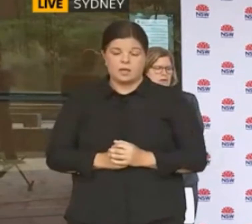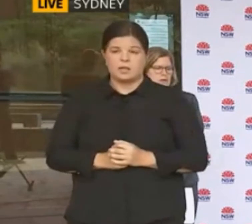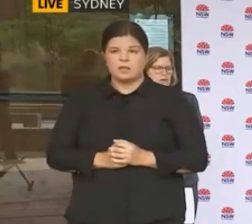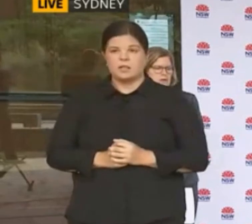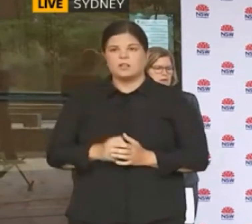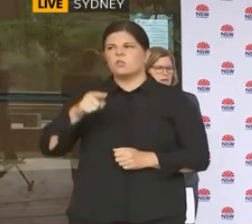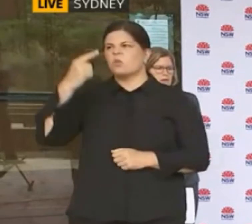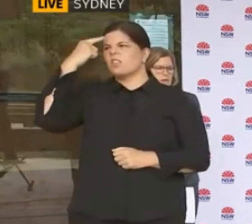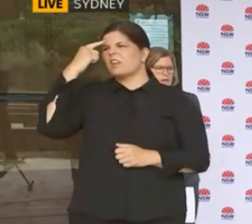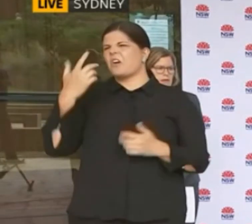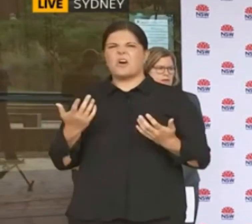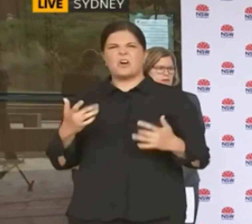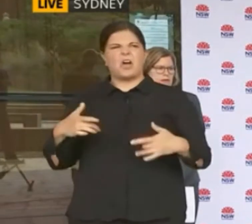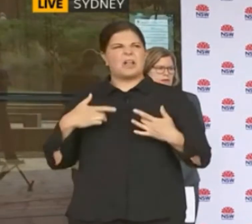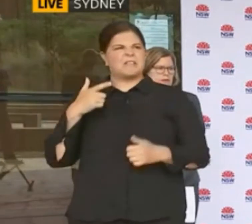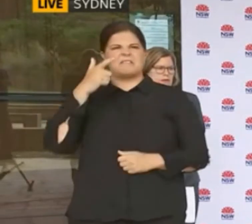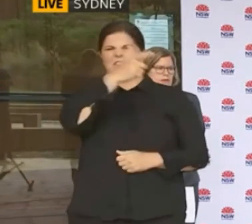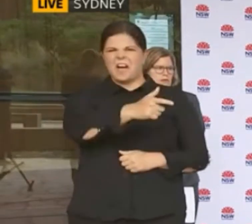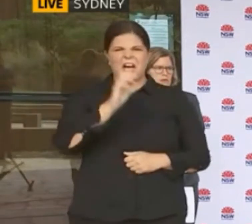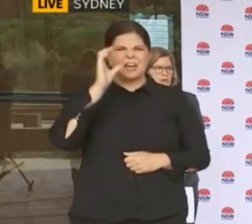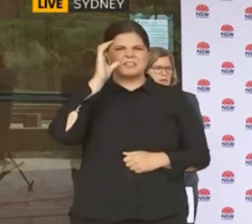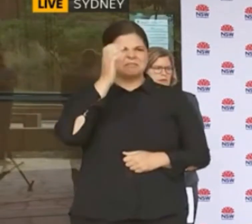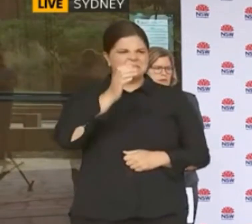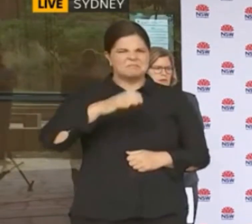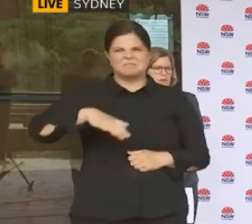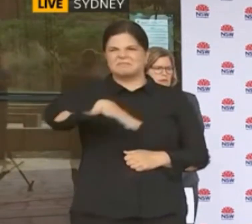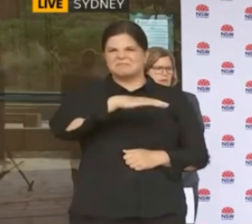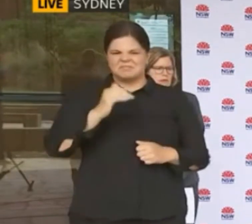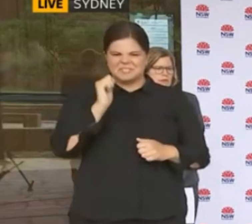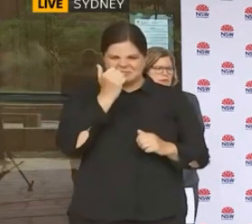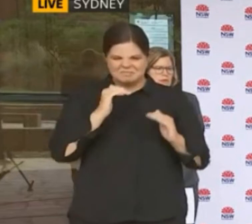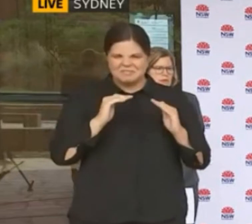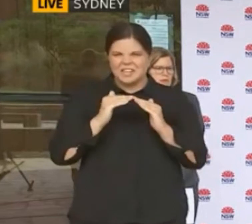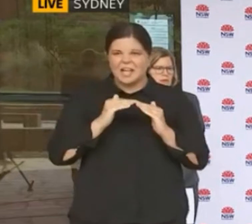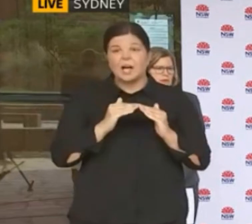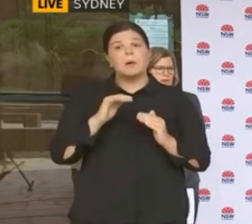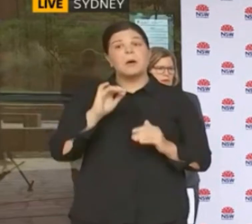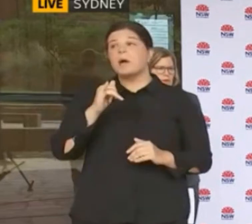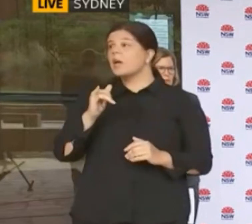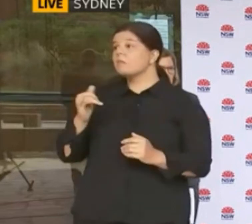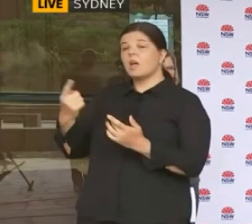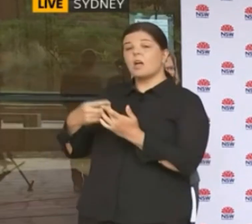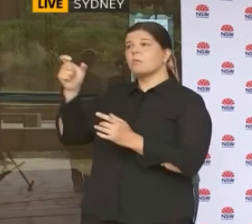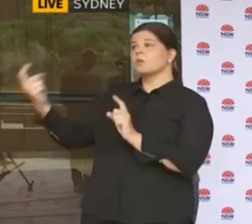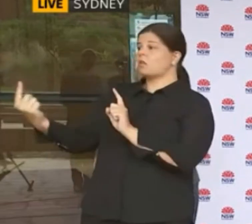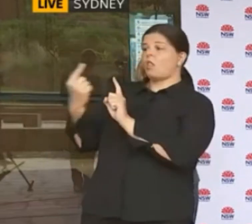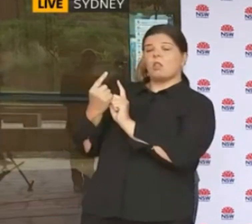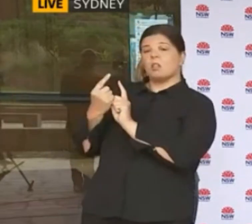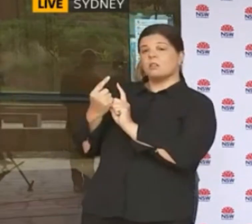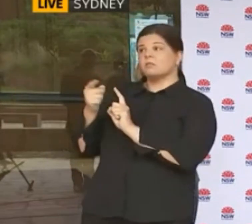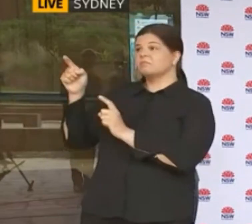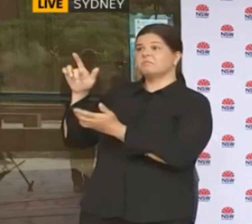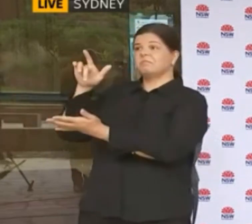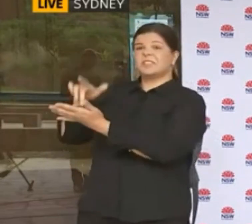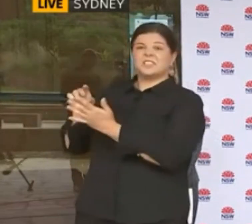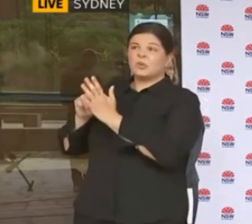you're in a remote part of New South Wales or in a regional community, but you may unwittingly have been with someone who's been to another part of the state where you